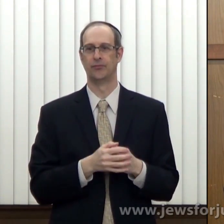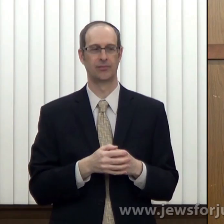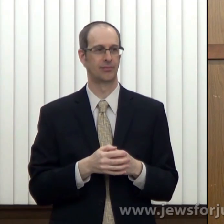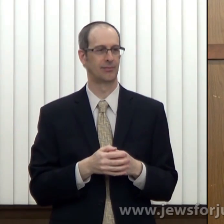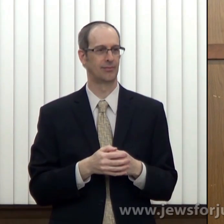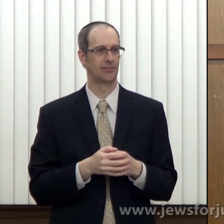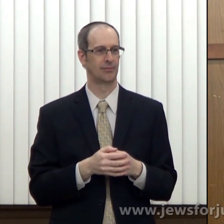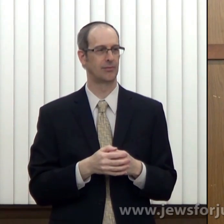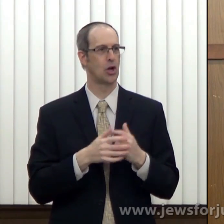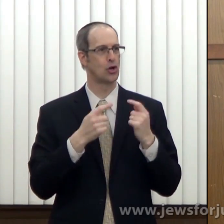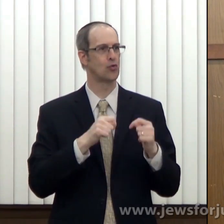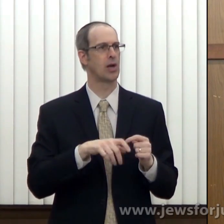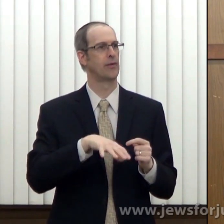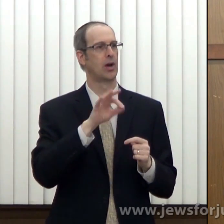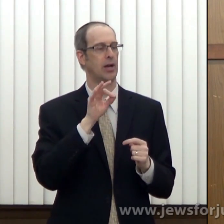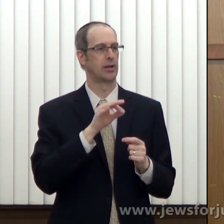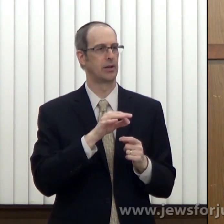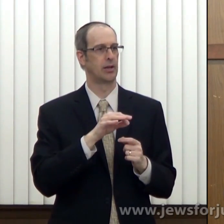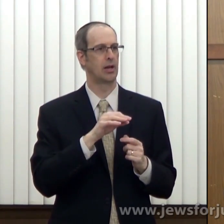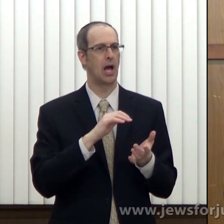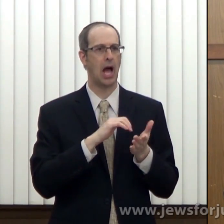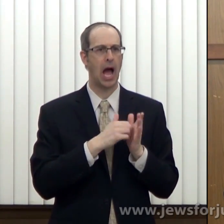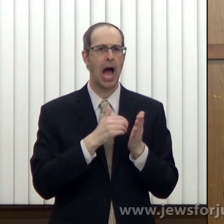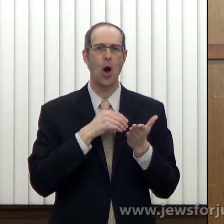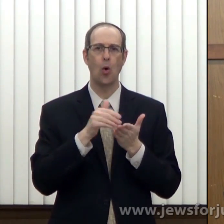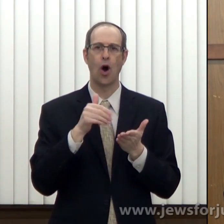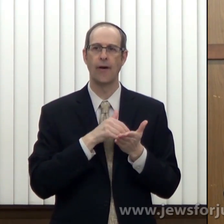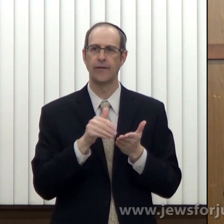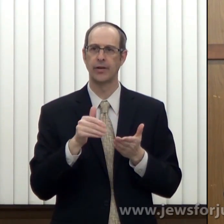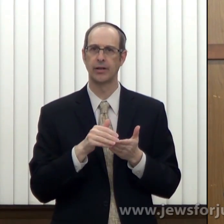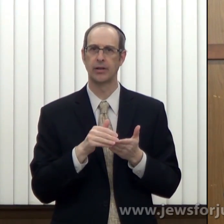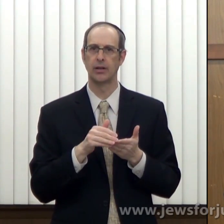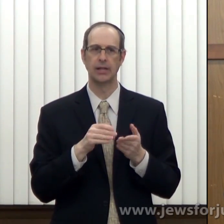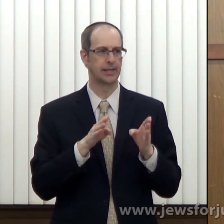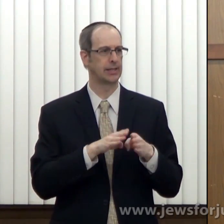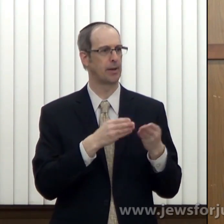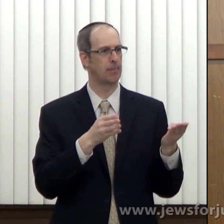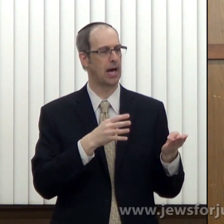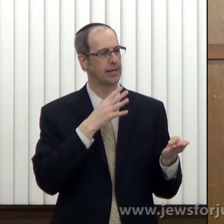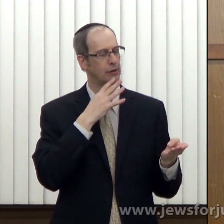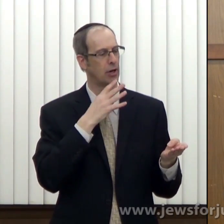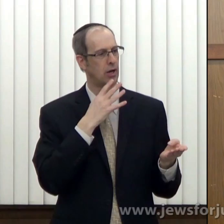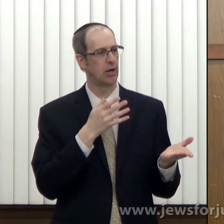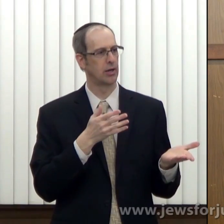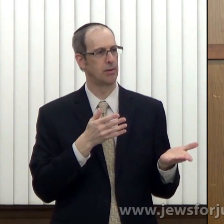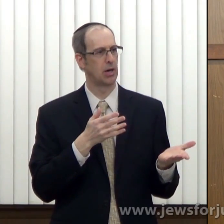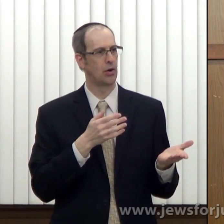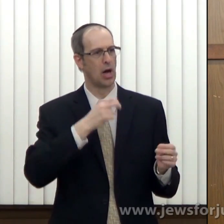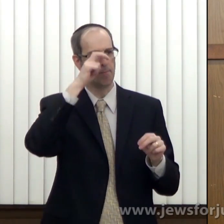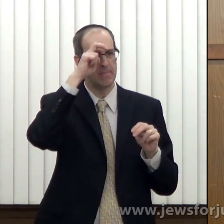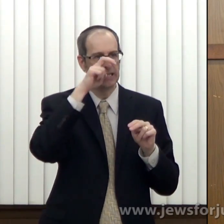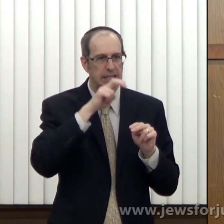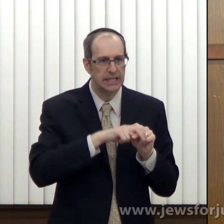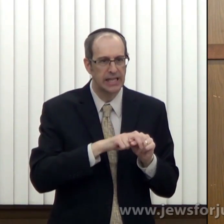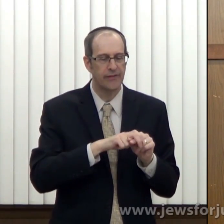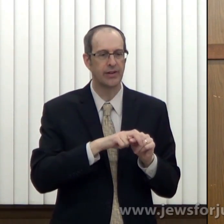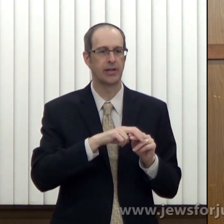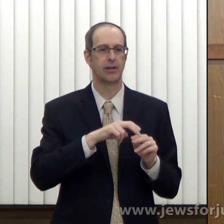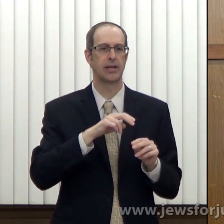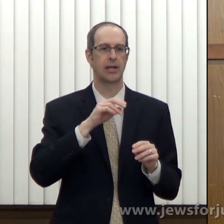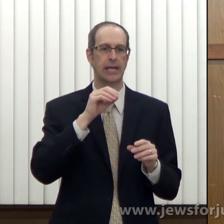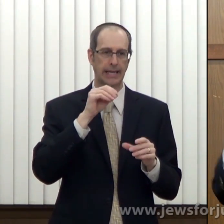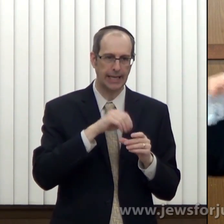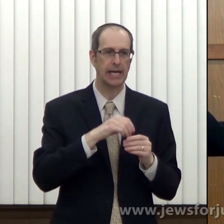and try to find out how often does the Bible speak about believing in the